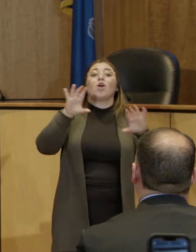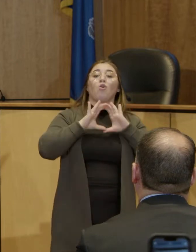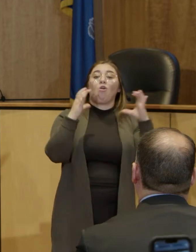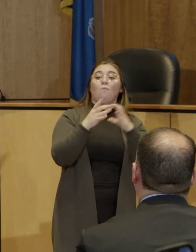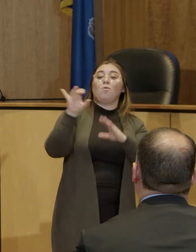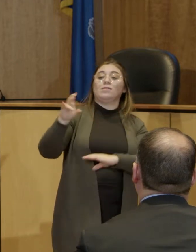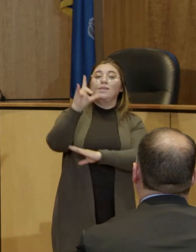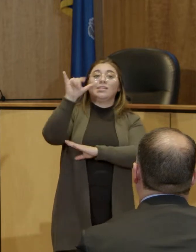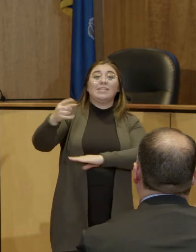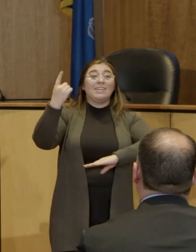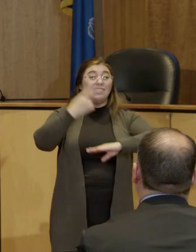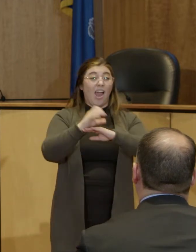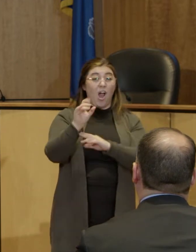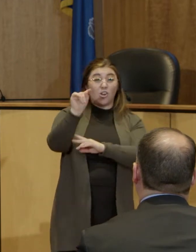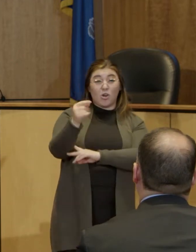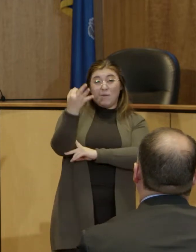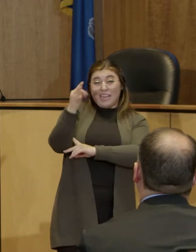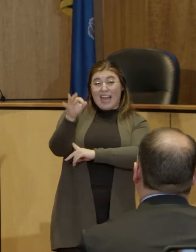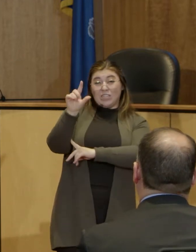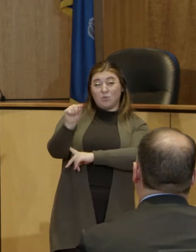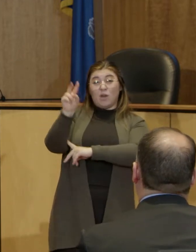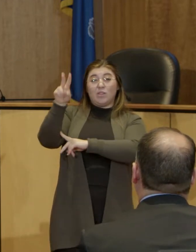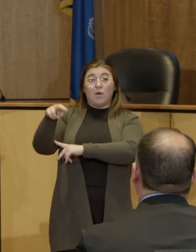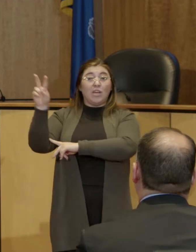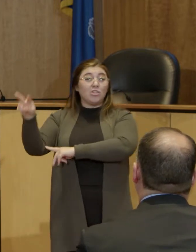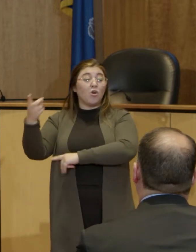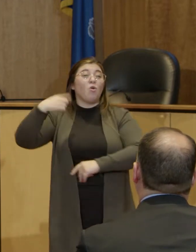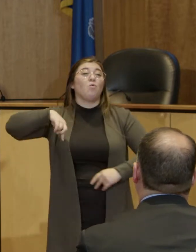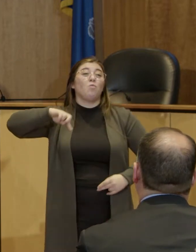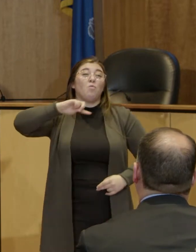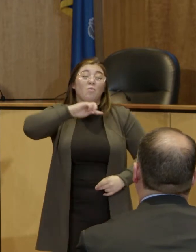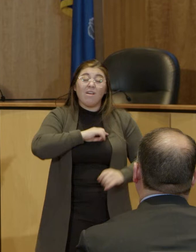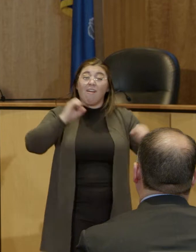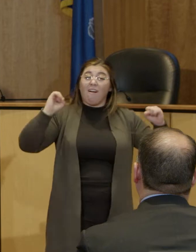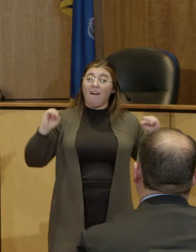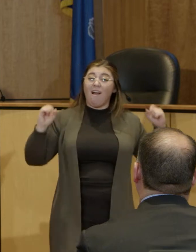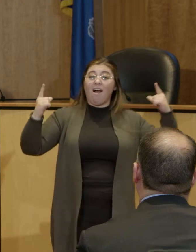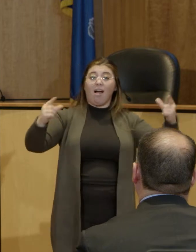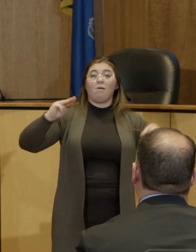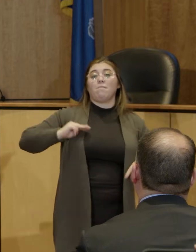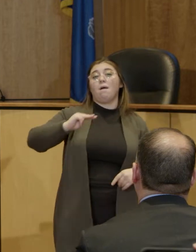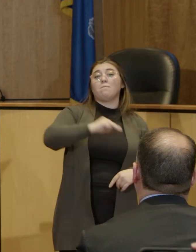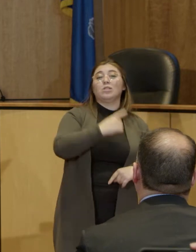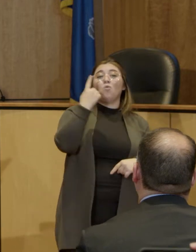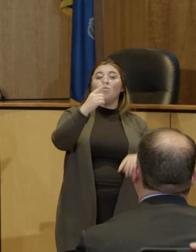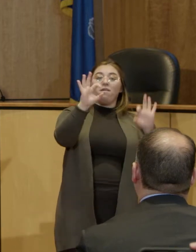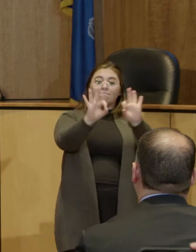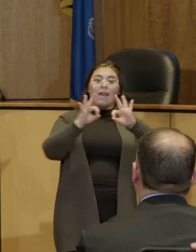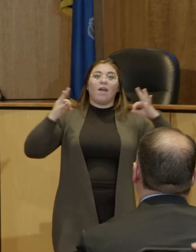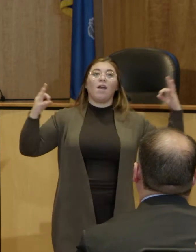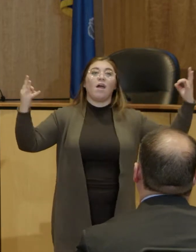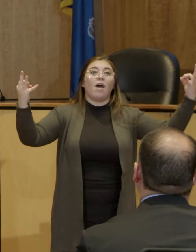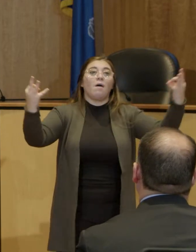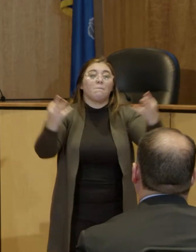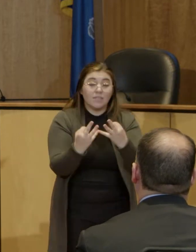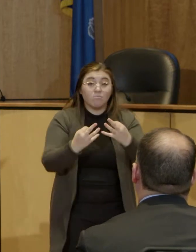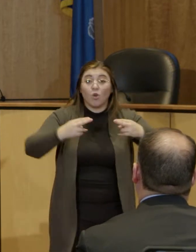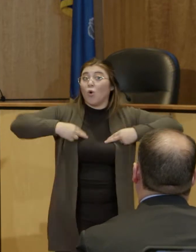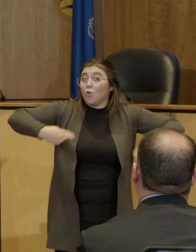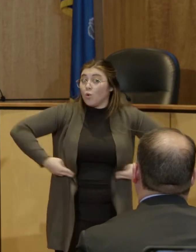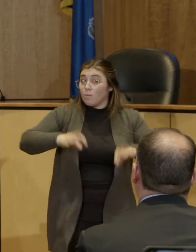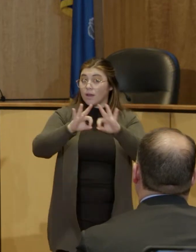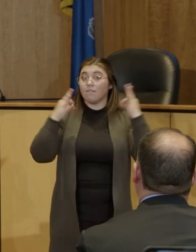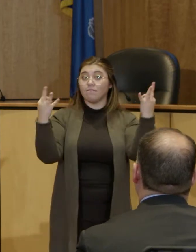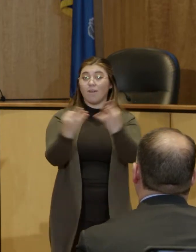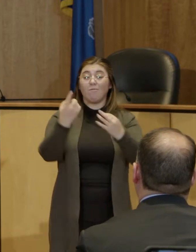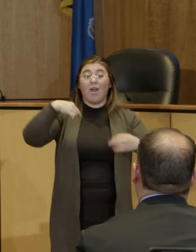on October 19th, 2022. And whereas we are all members of one family, the human family,